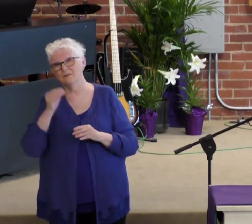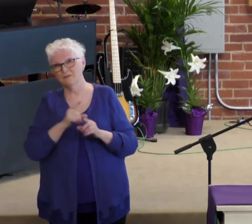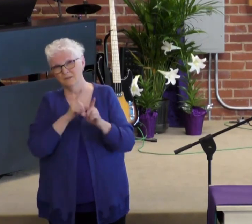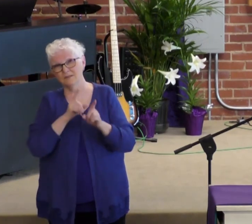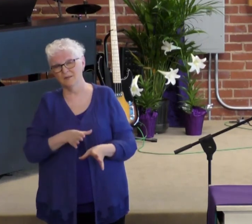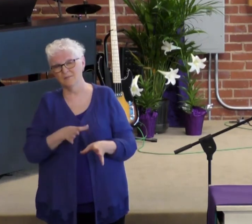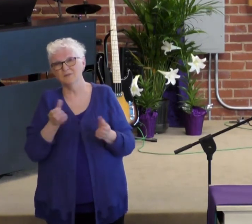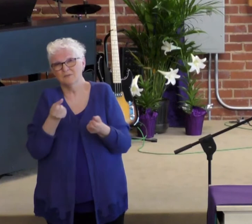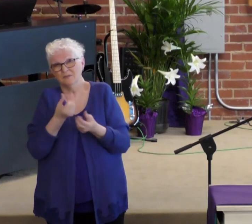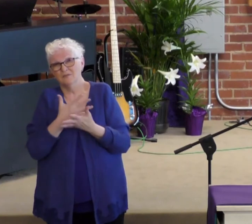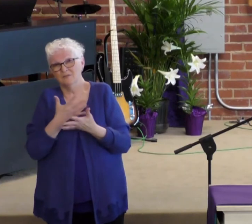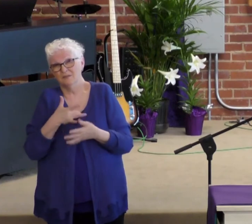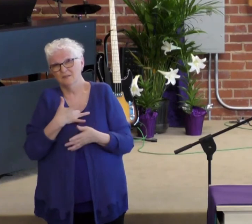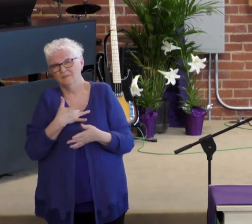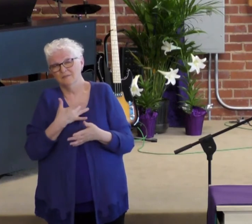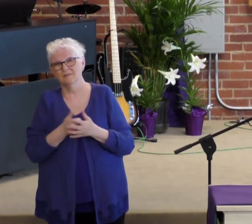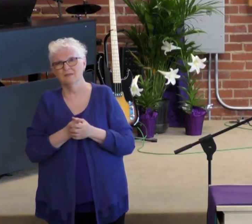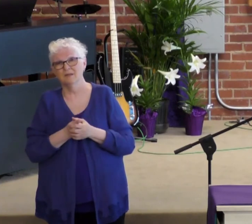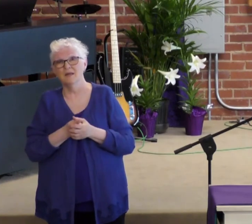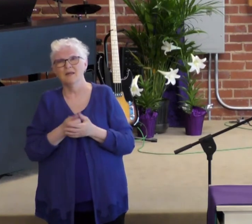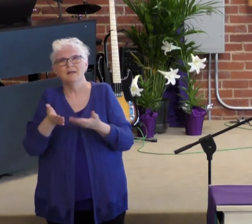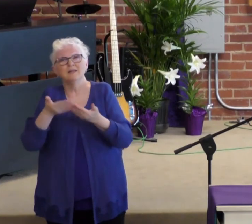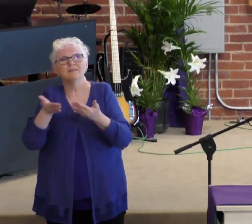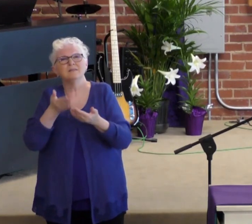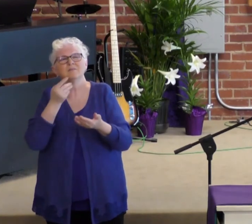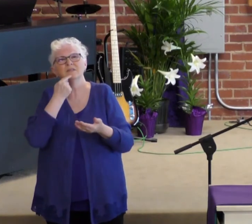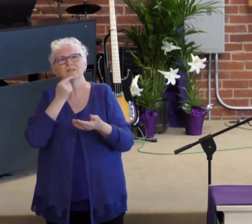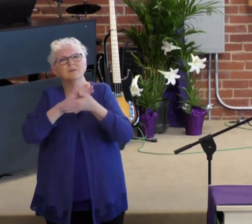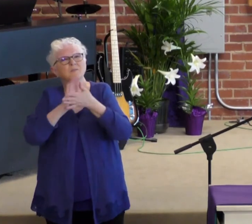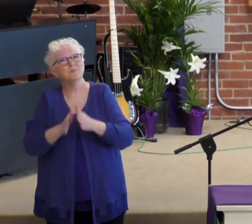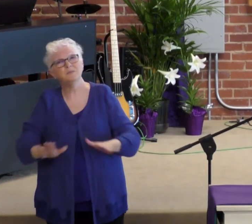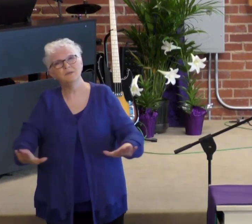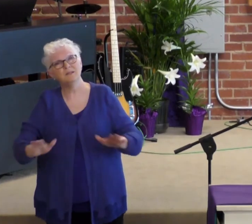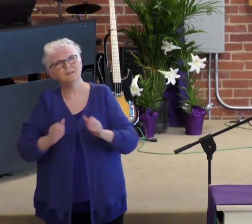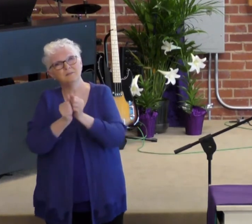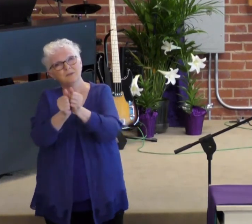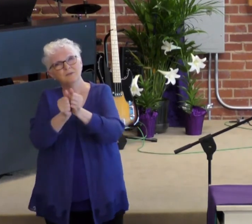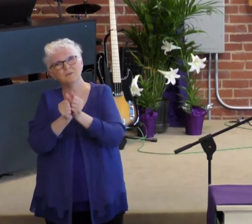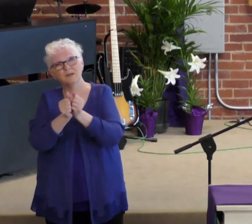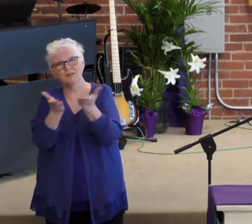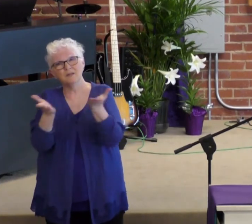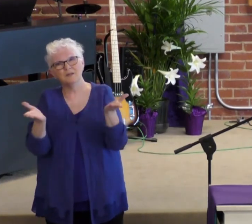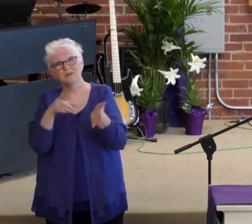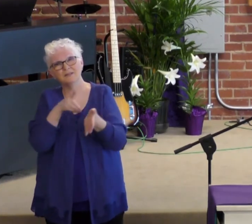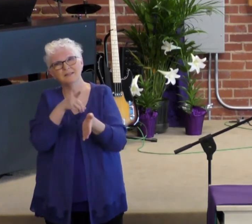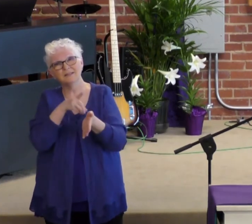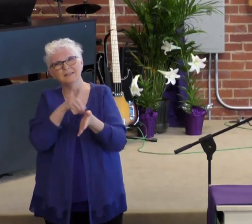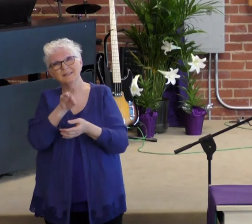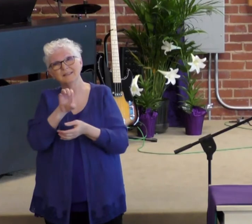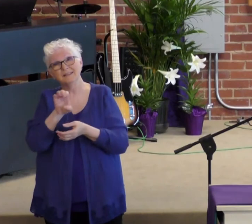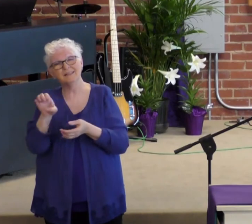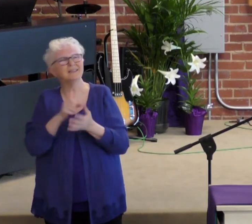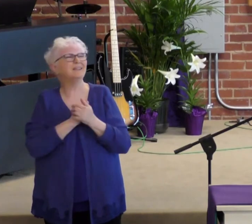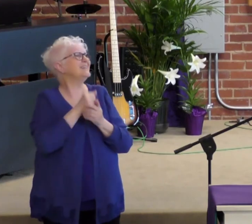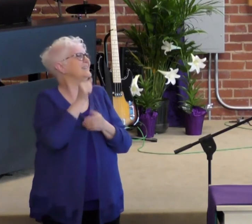He simply says, "Peace be with you." Miss D,